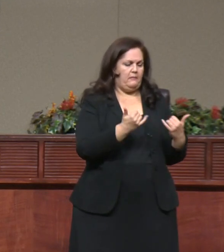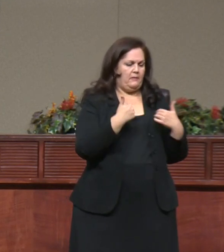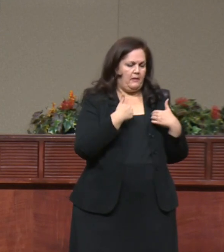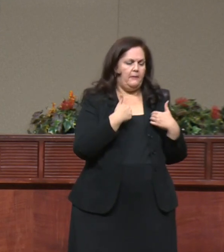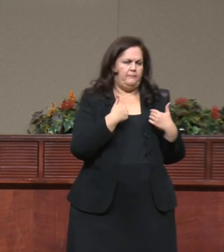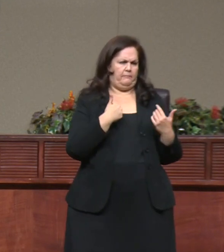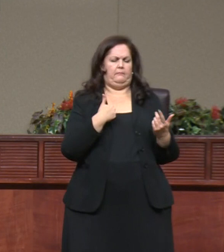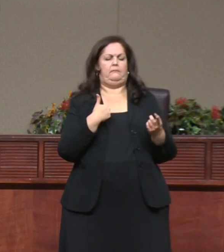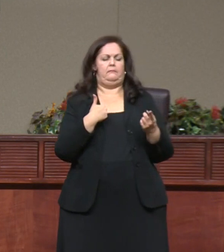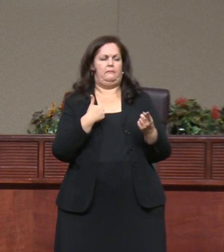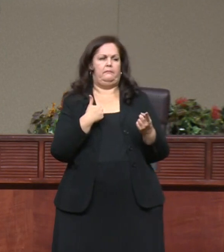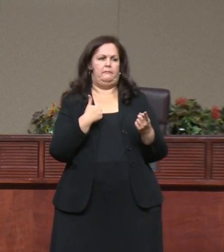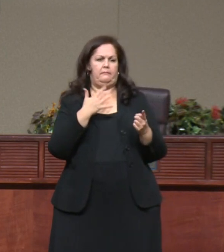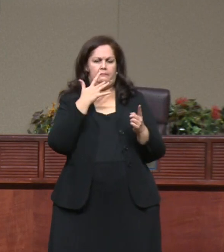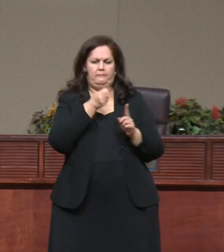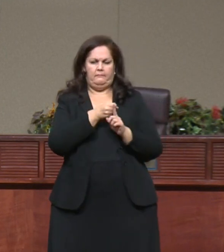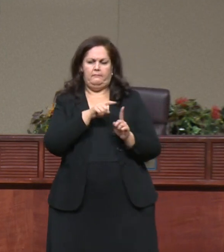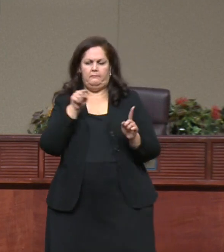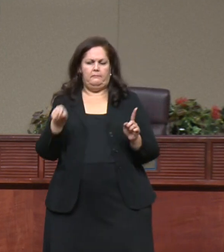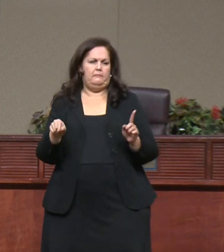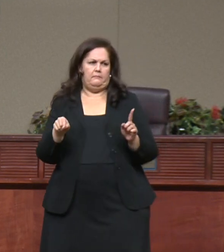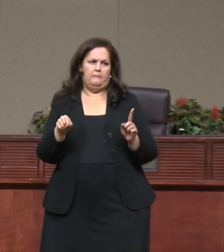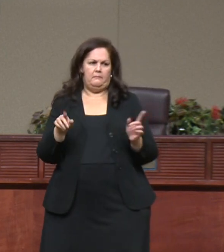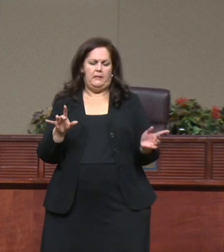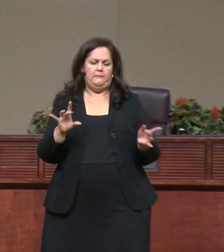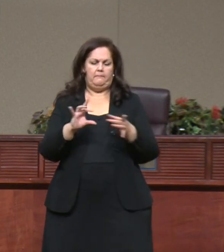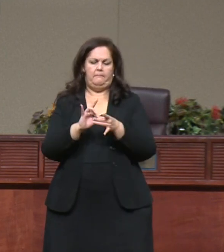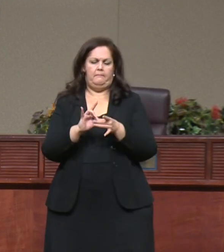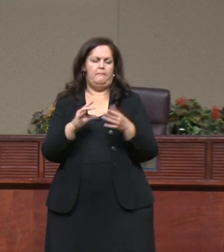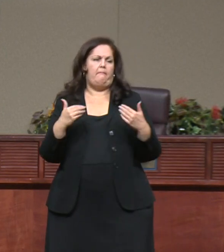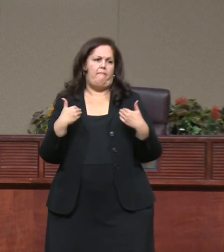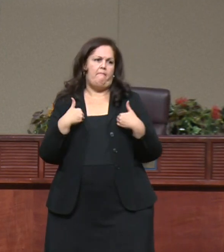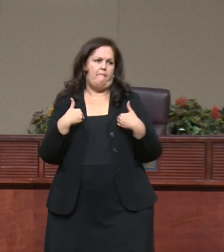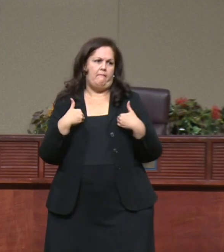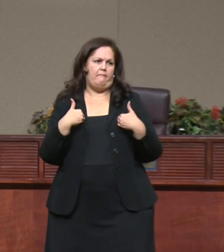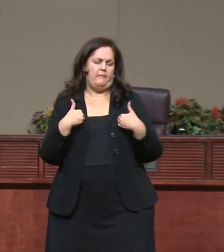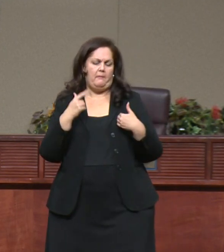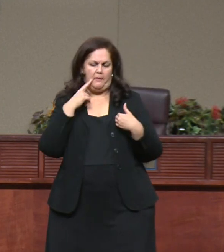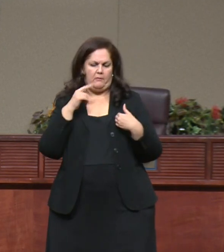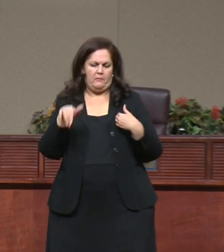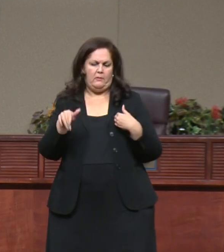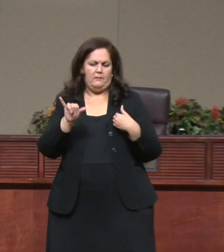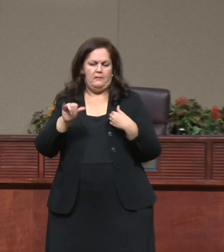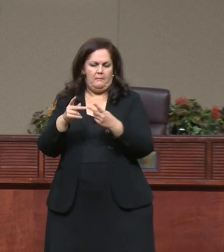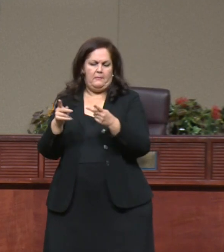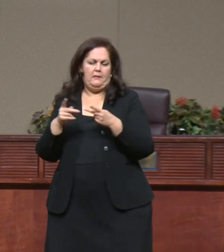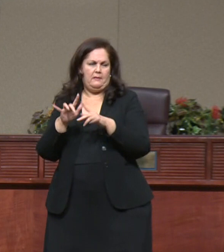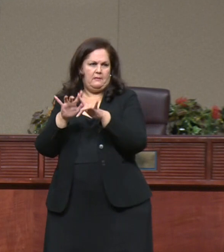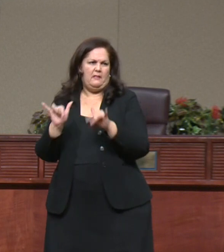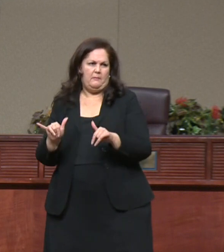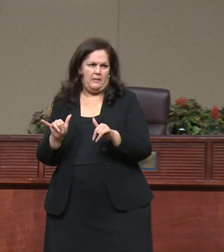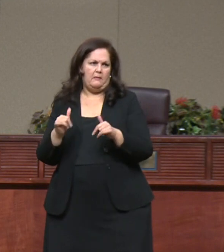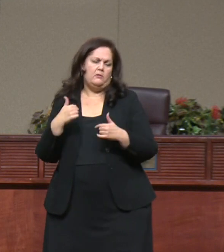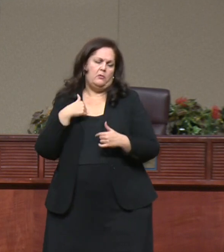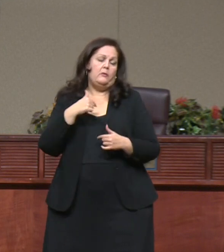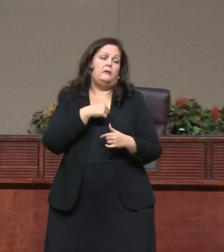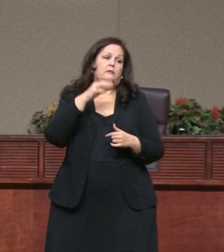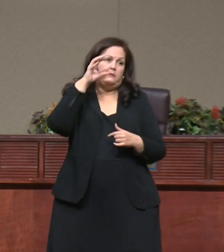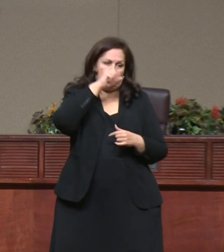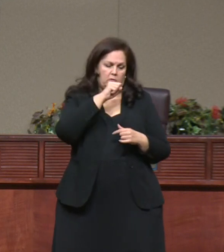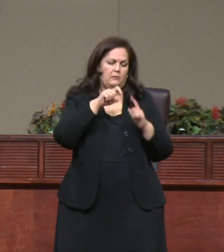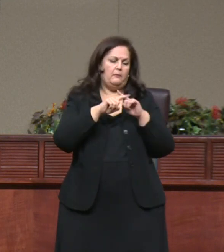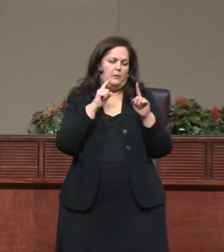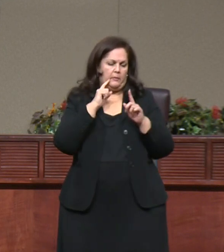coincidence about that place and that space where those people were at the same time. So it's an inference more than